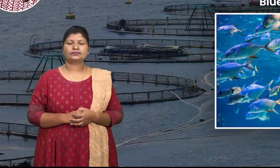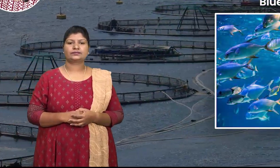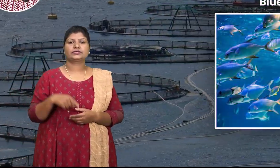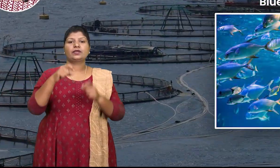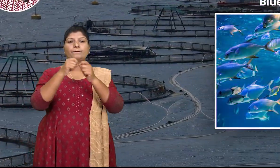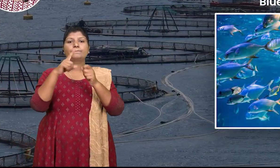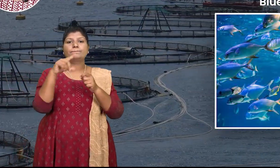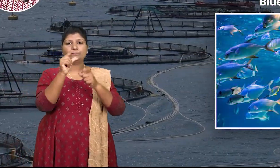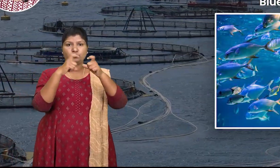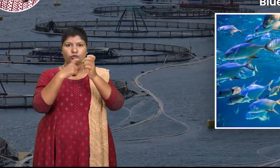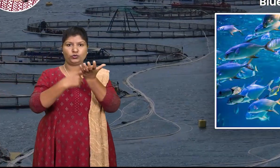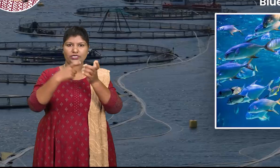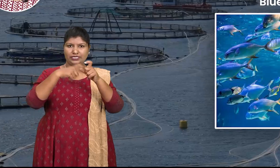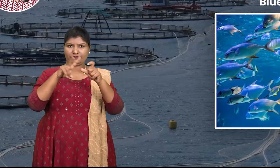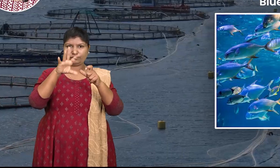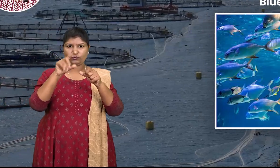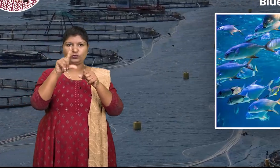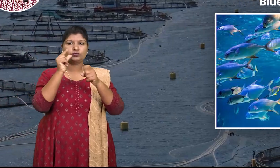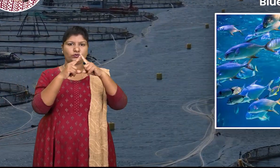Blue Revolution.